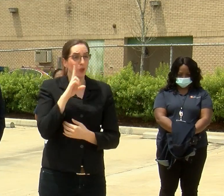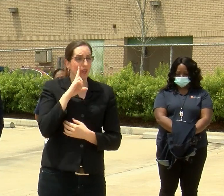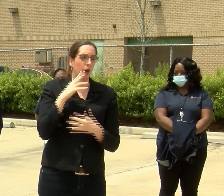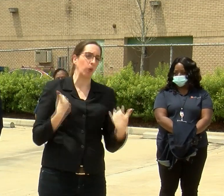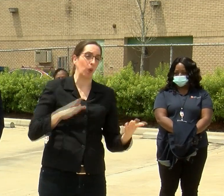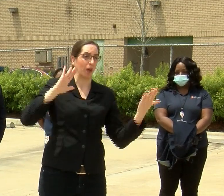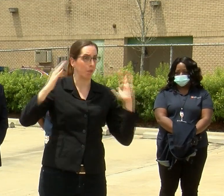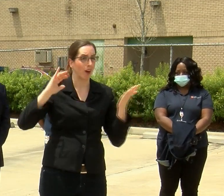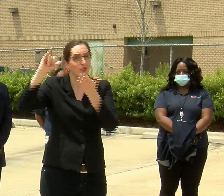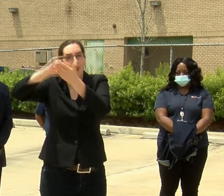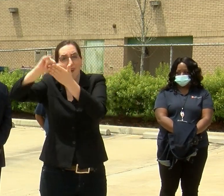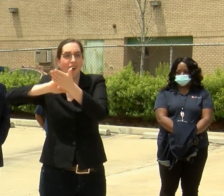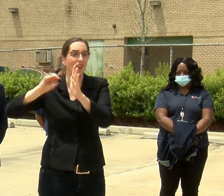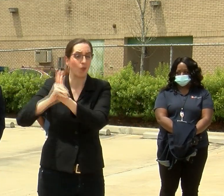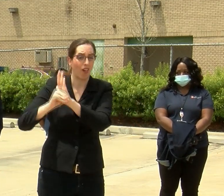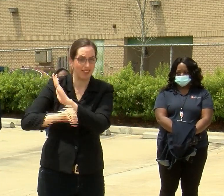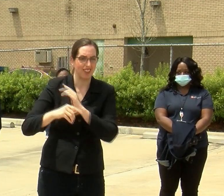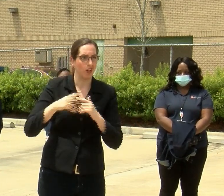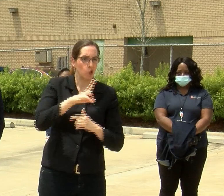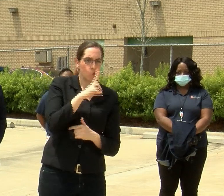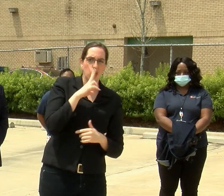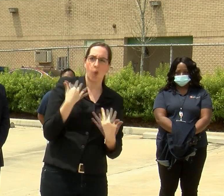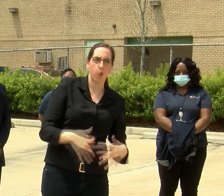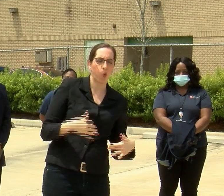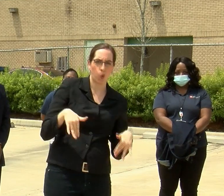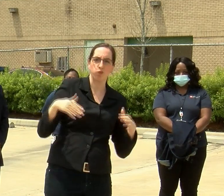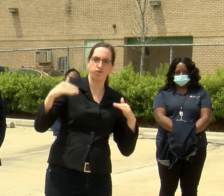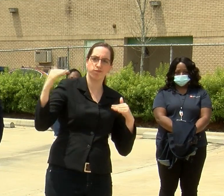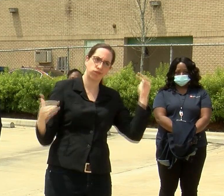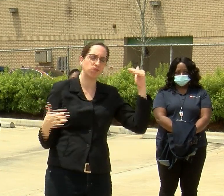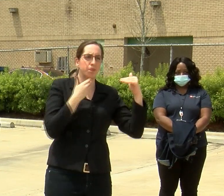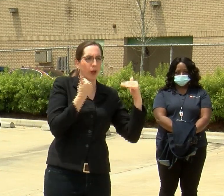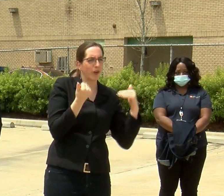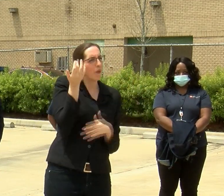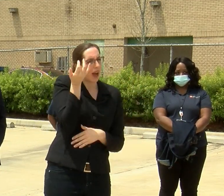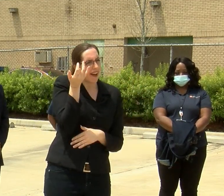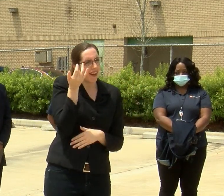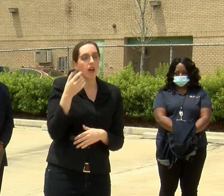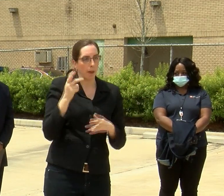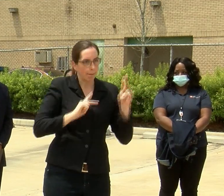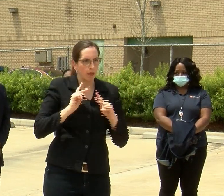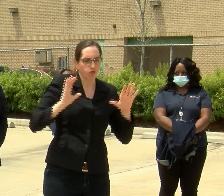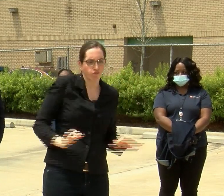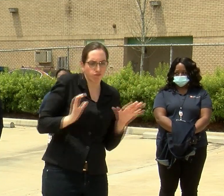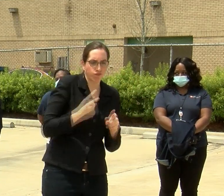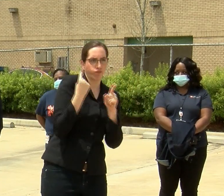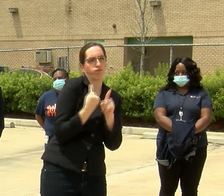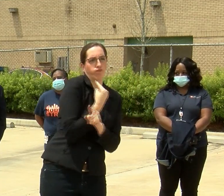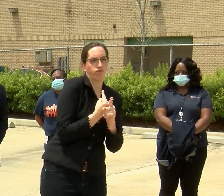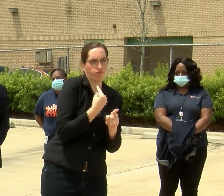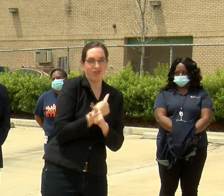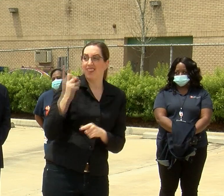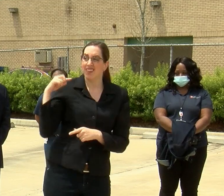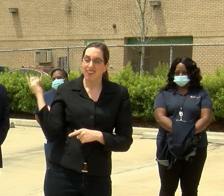ourselves to New York and New Orleans in particular. It's because people are doing the right things. Let's keep it up. The folks behind me are doing what